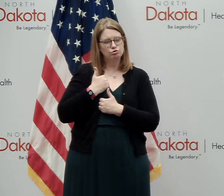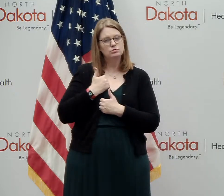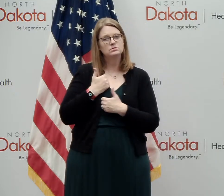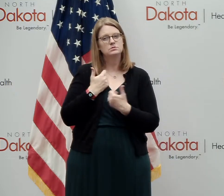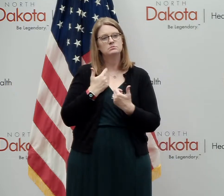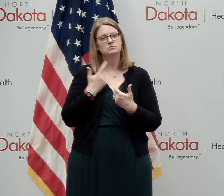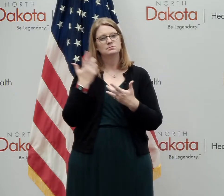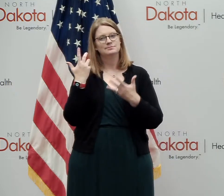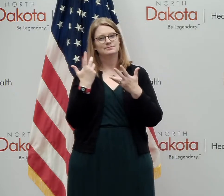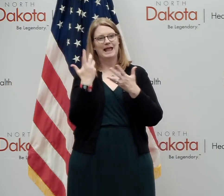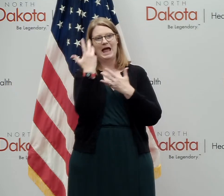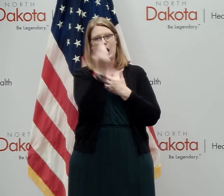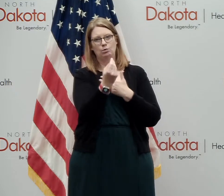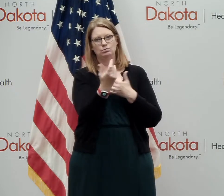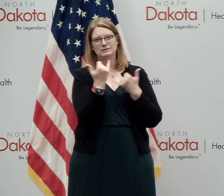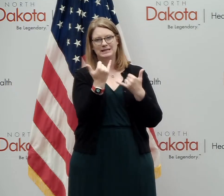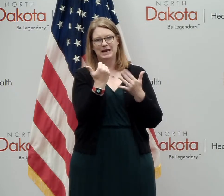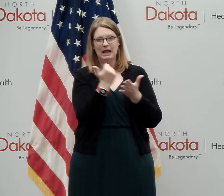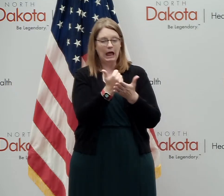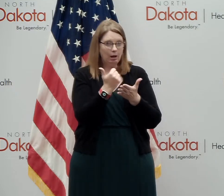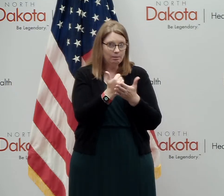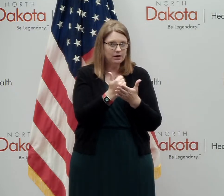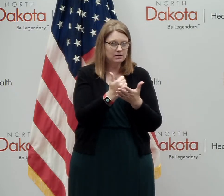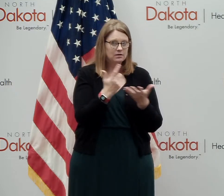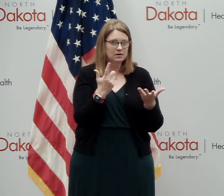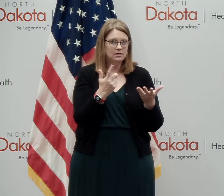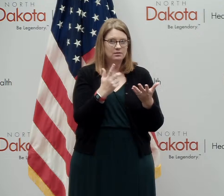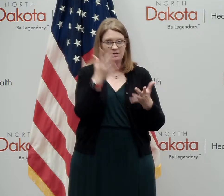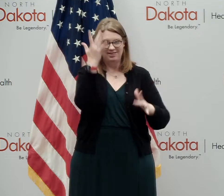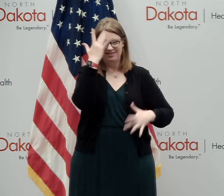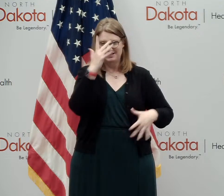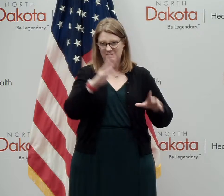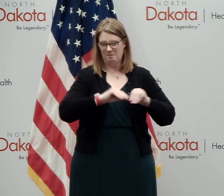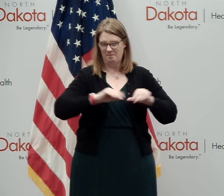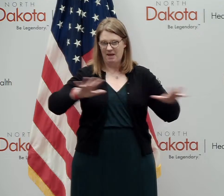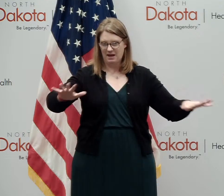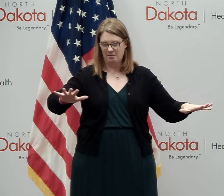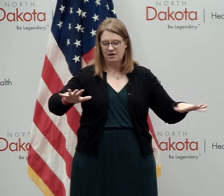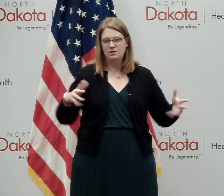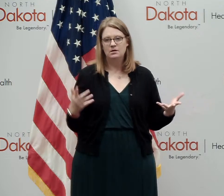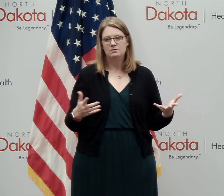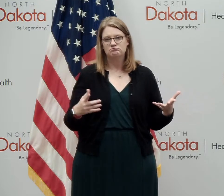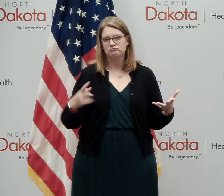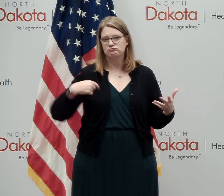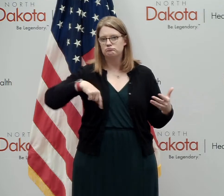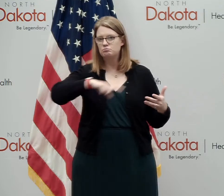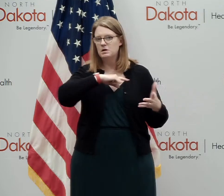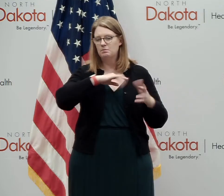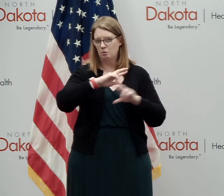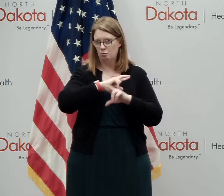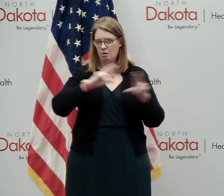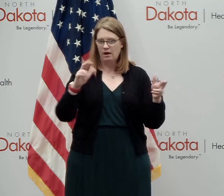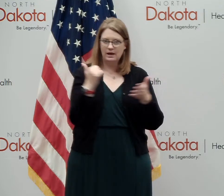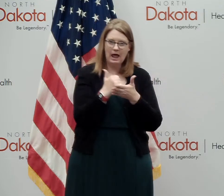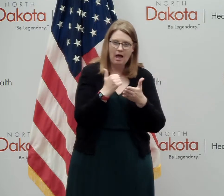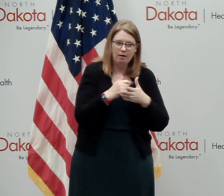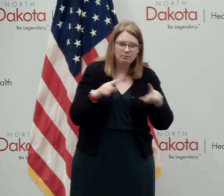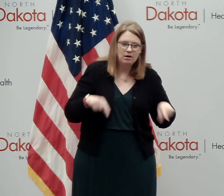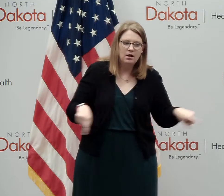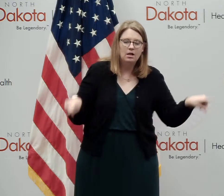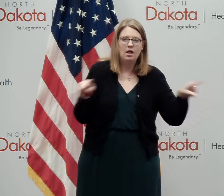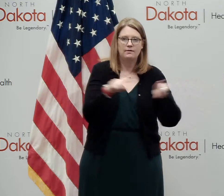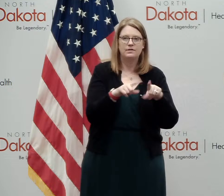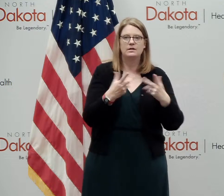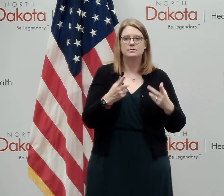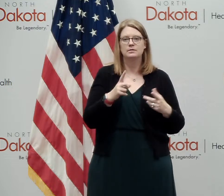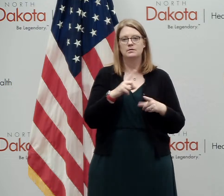that are out there today helping with this pandemic. But we would stand ready to help each of them as they work forward. But